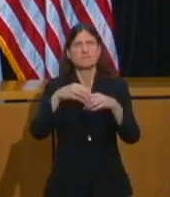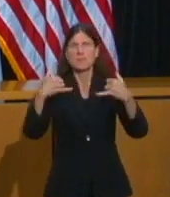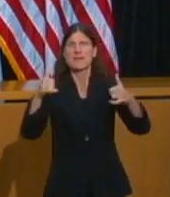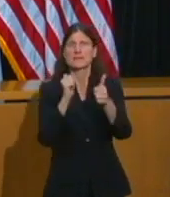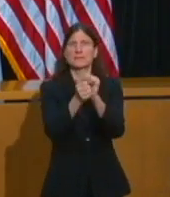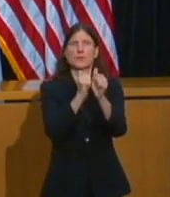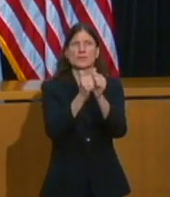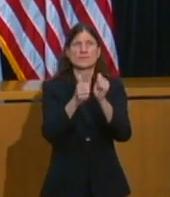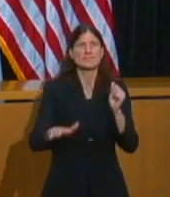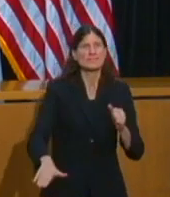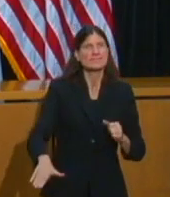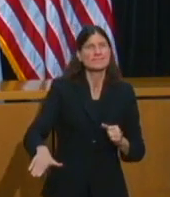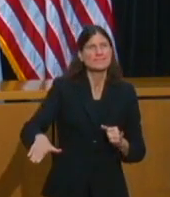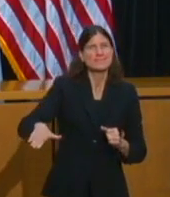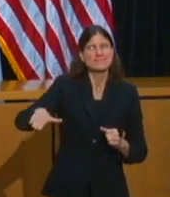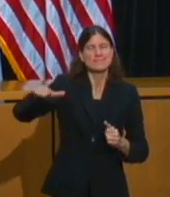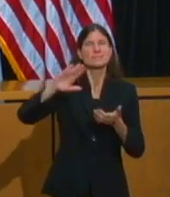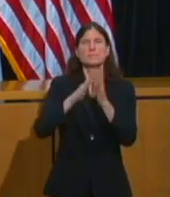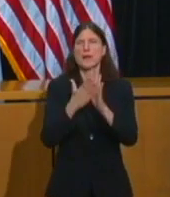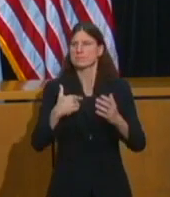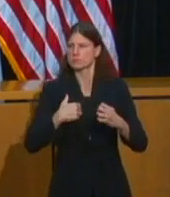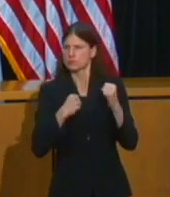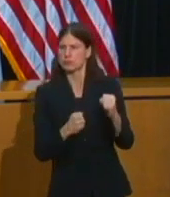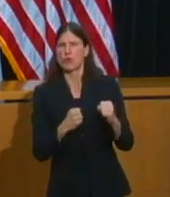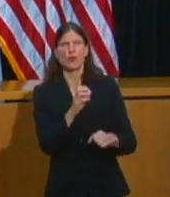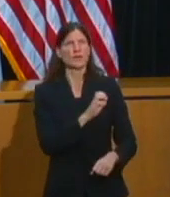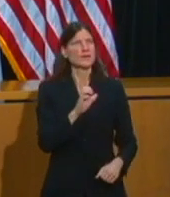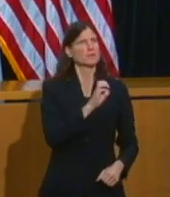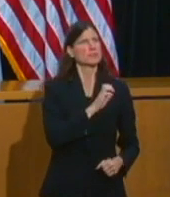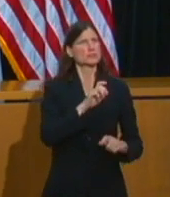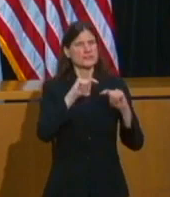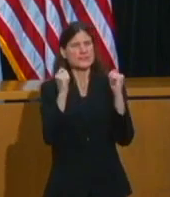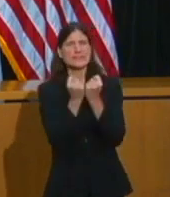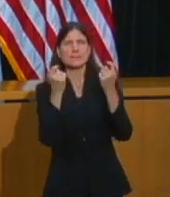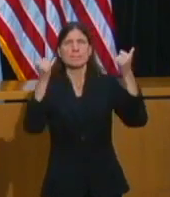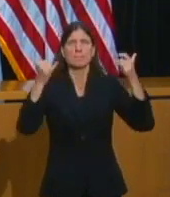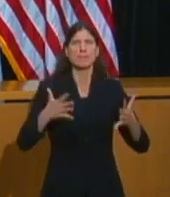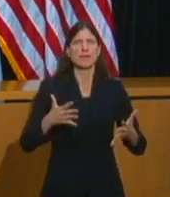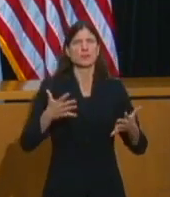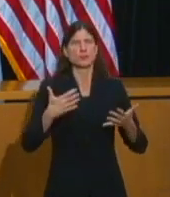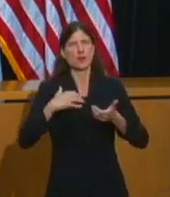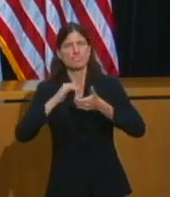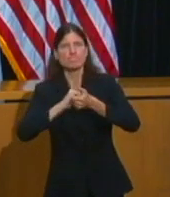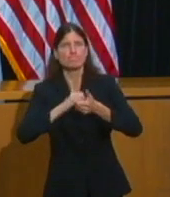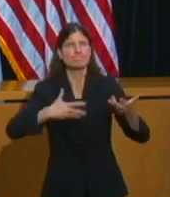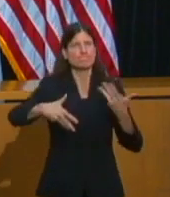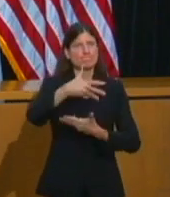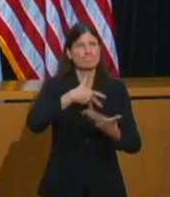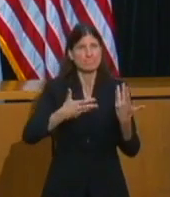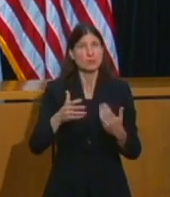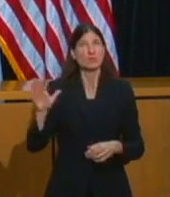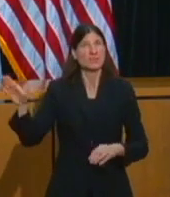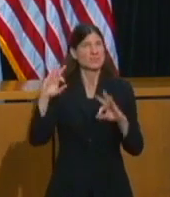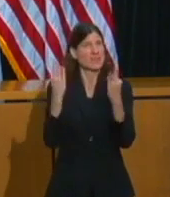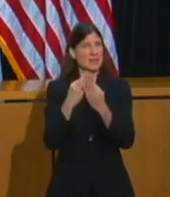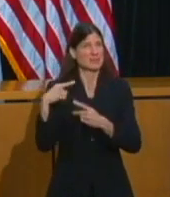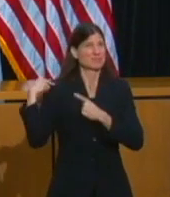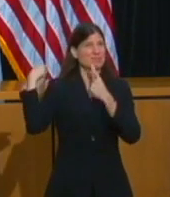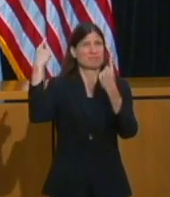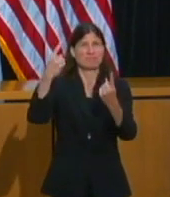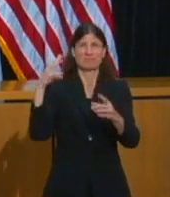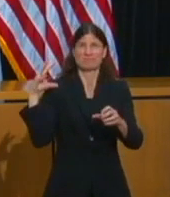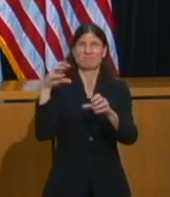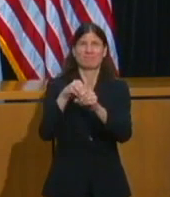young individuals. And speaking from our personal experience, I know how different time has been for